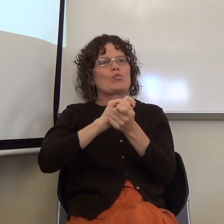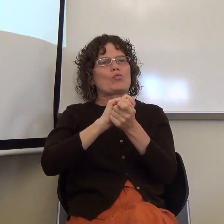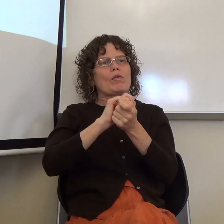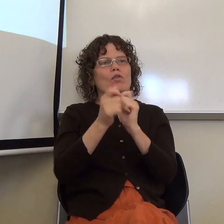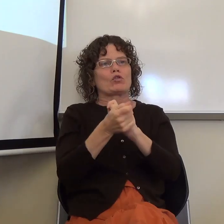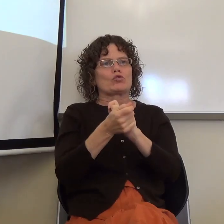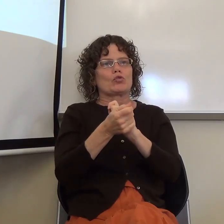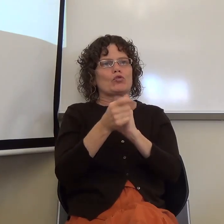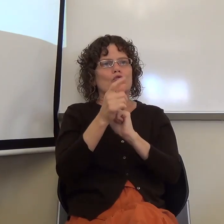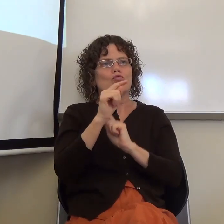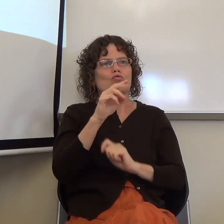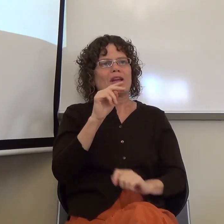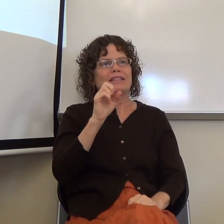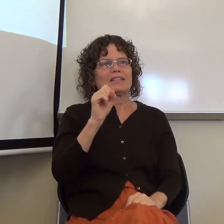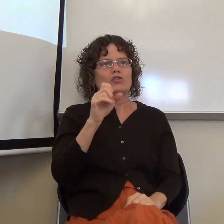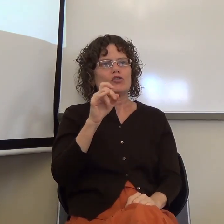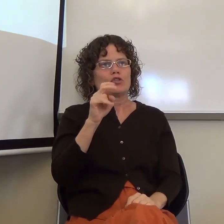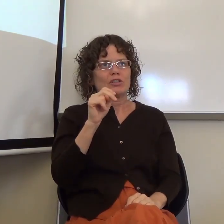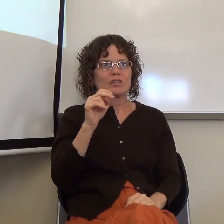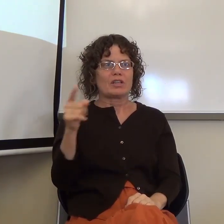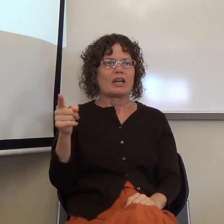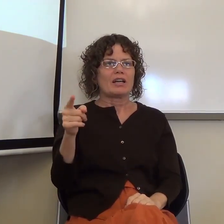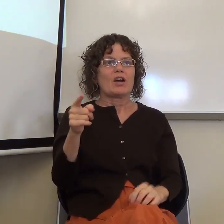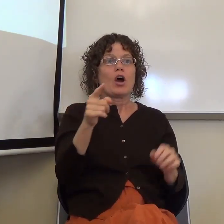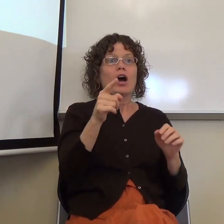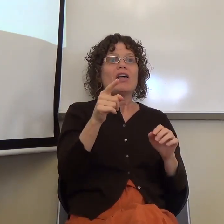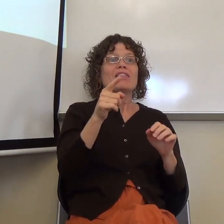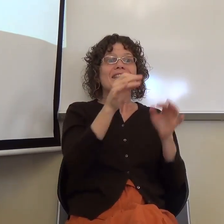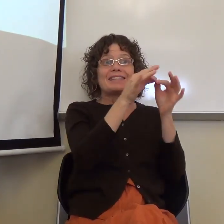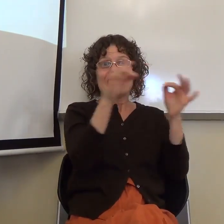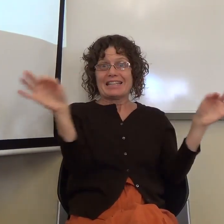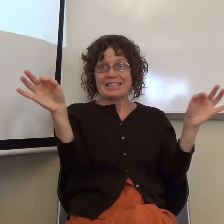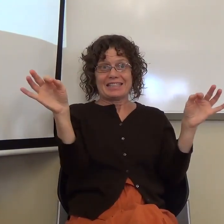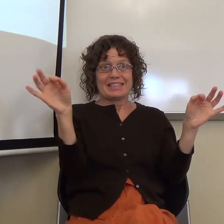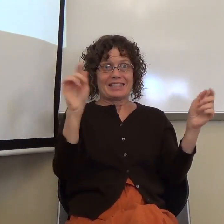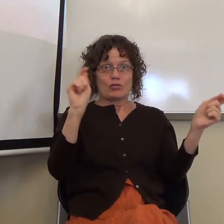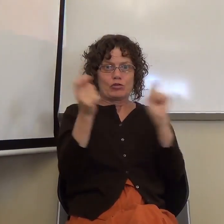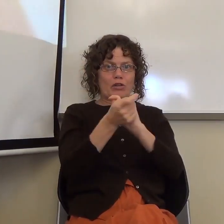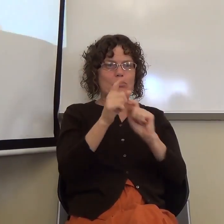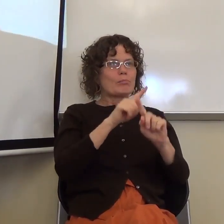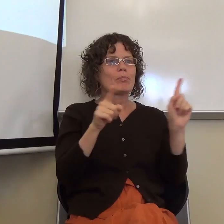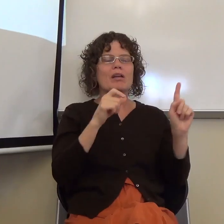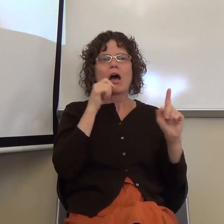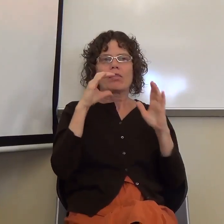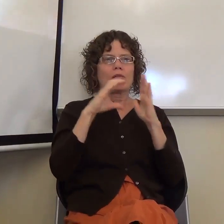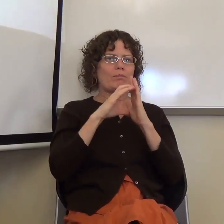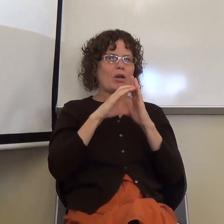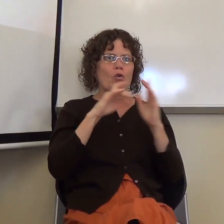this sentence around, but it doesn't turn the whole paragraph around. And that's good. You caught that too.